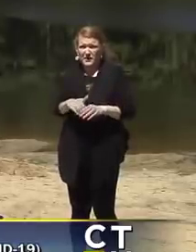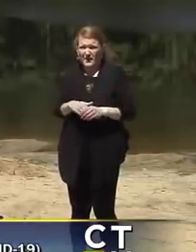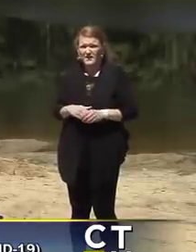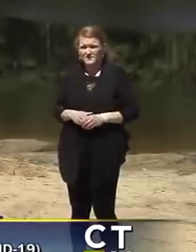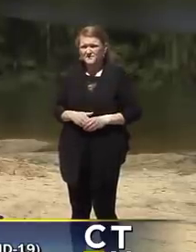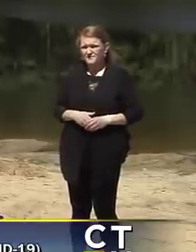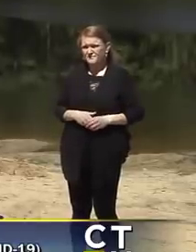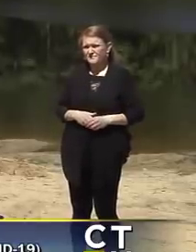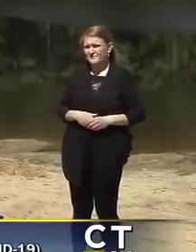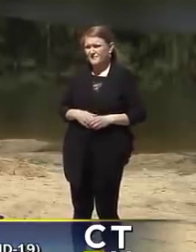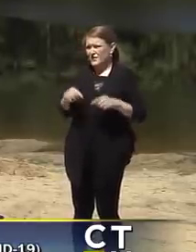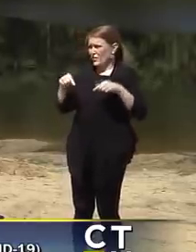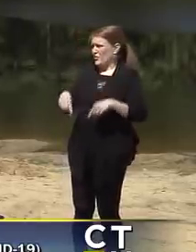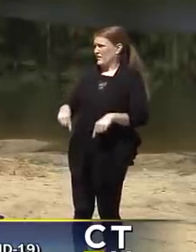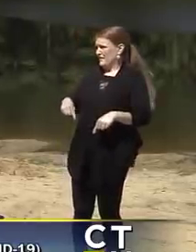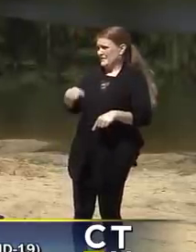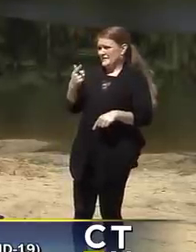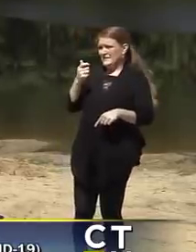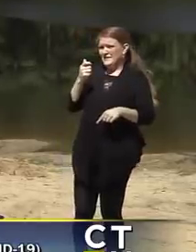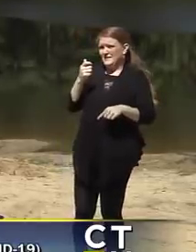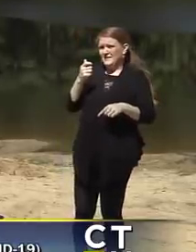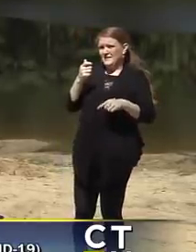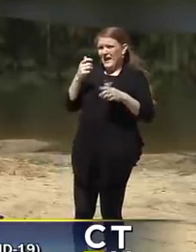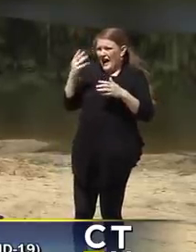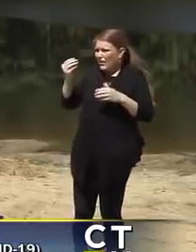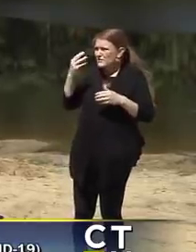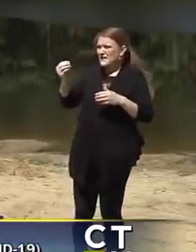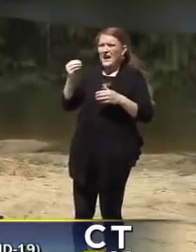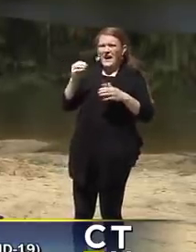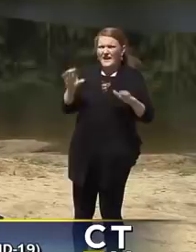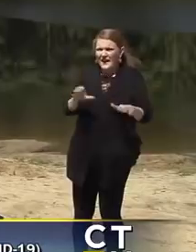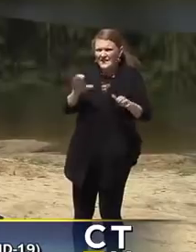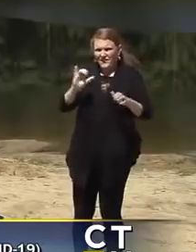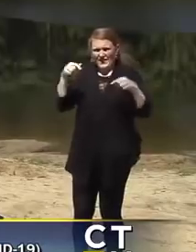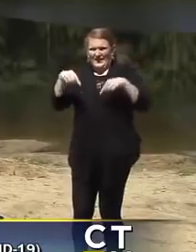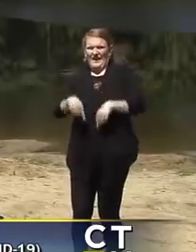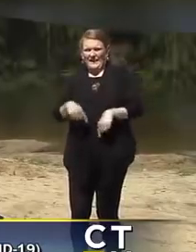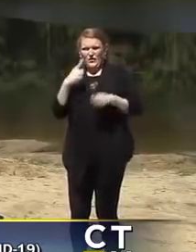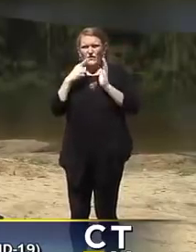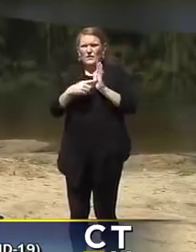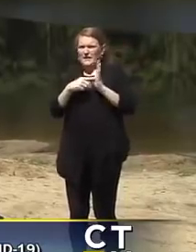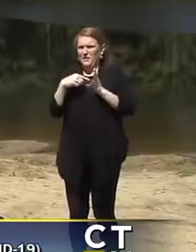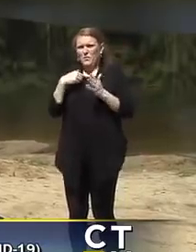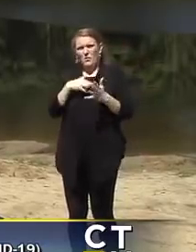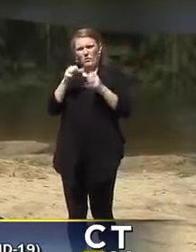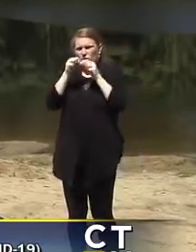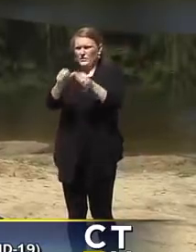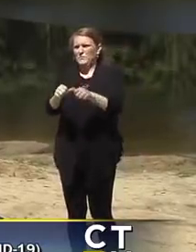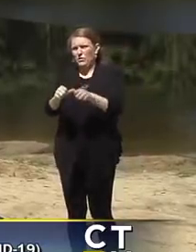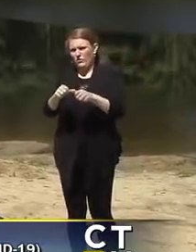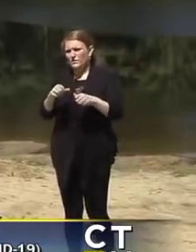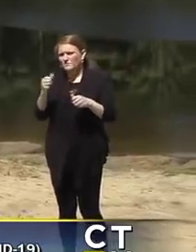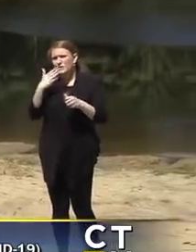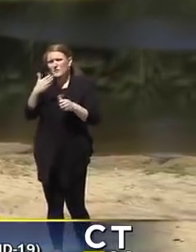State Park. Great outdoor activities are something we really want to keep going. Thank you, everybody. Appreciate it.